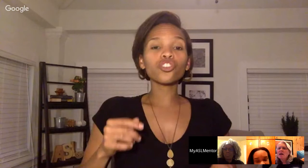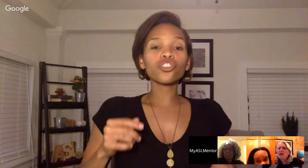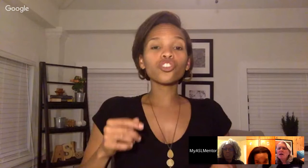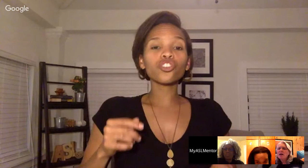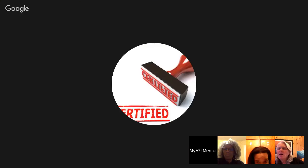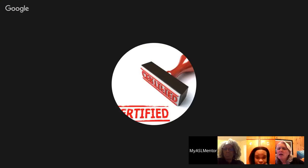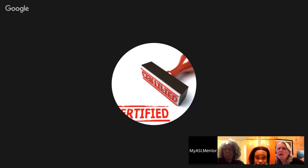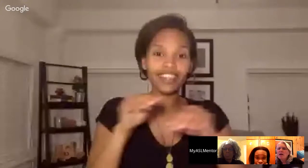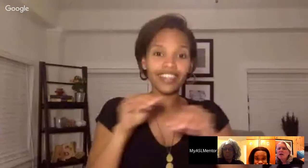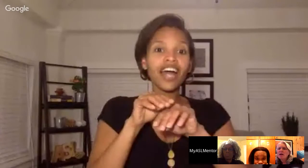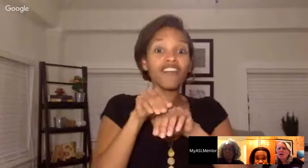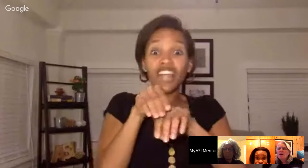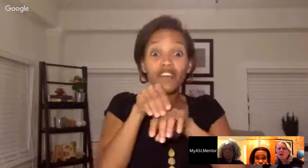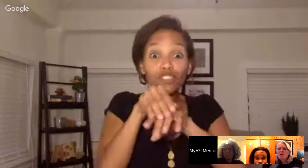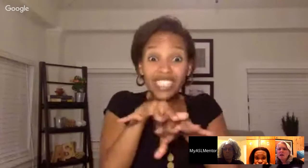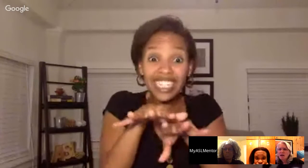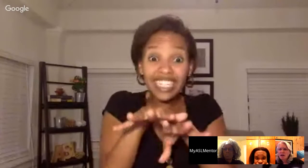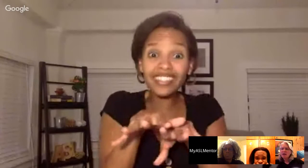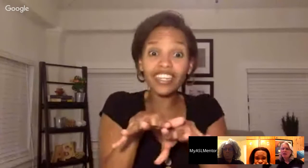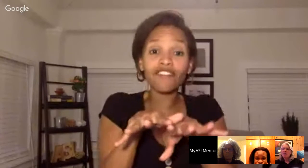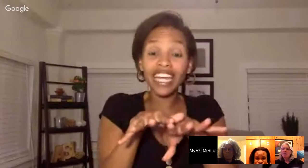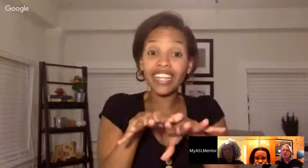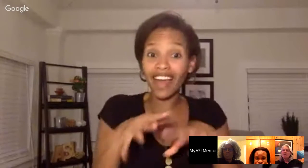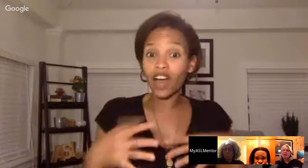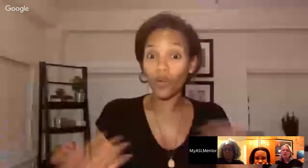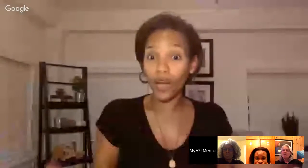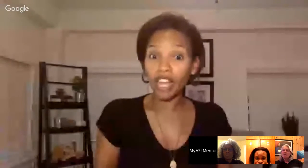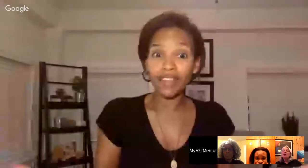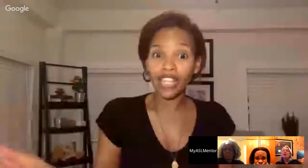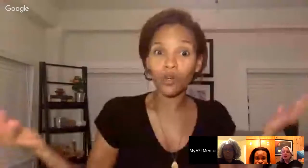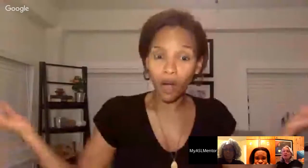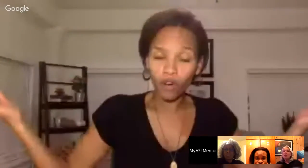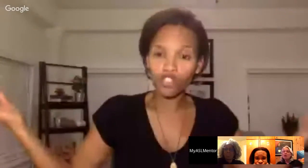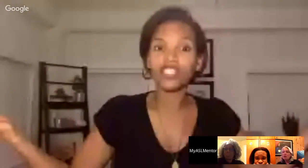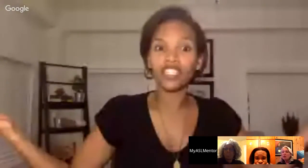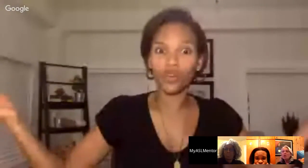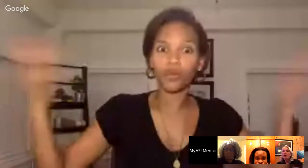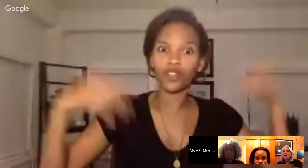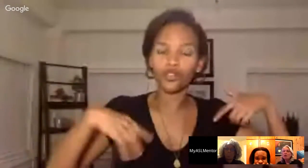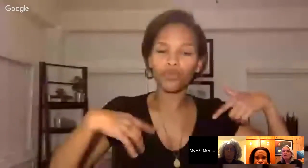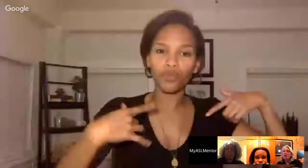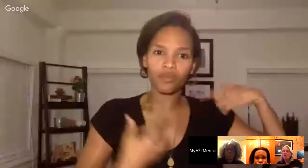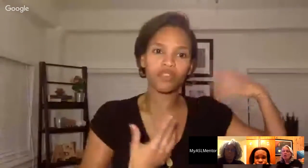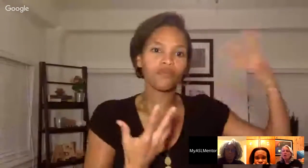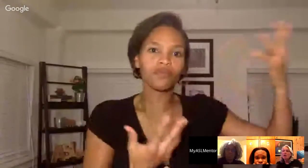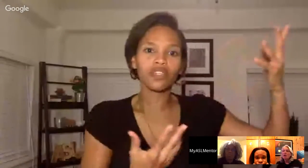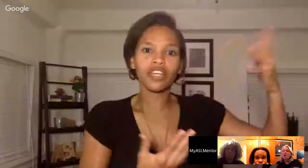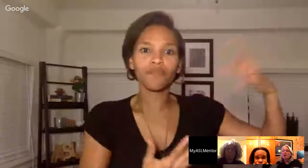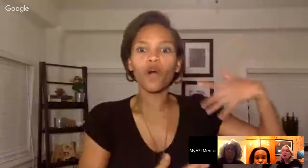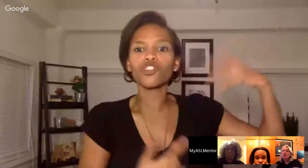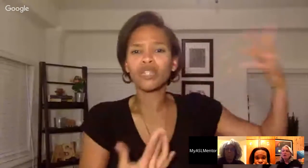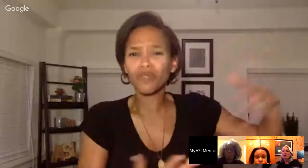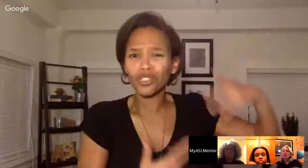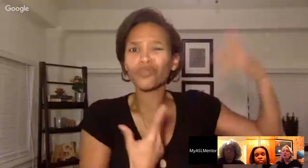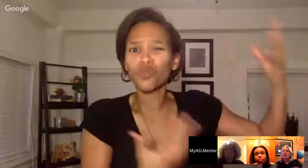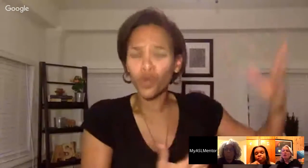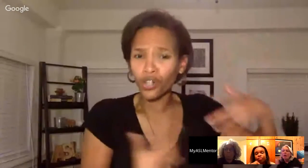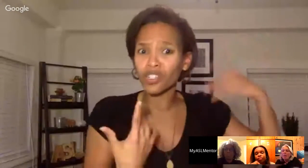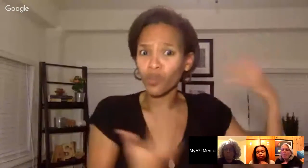again, very poetic. I've never seen this conveyed in that way, but that's what poetry is, right? In poetry, people use words in